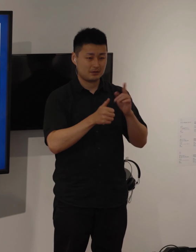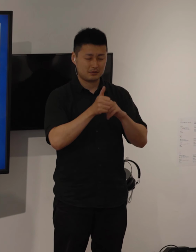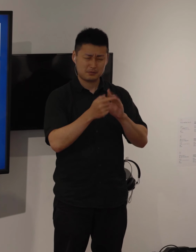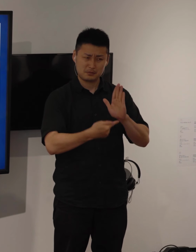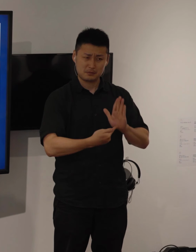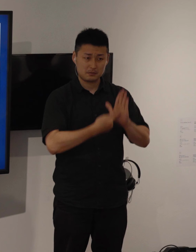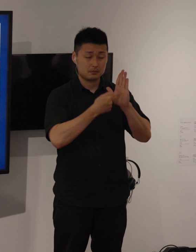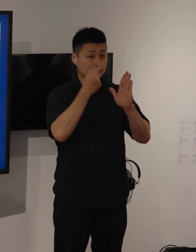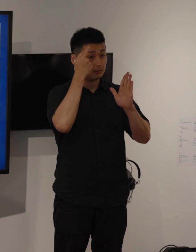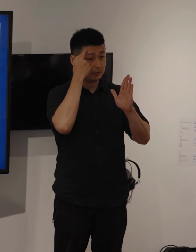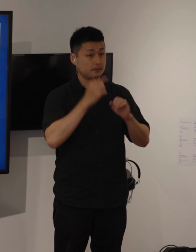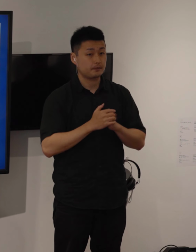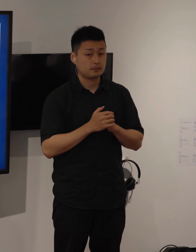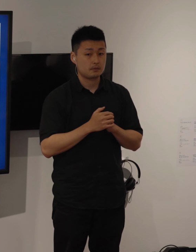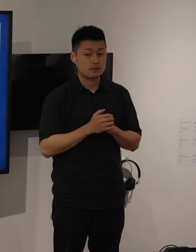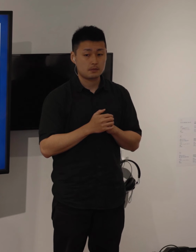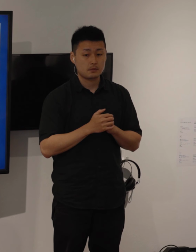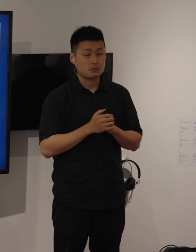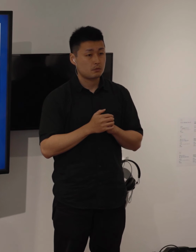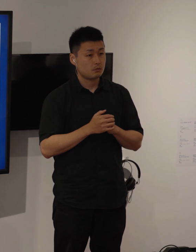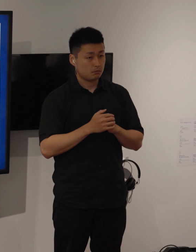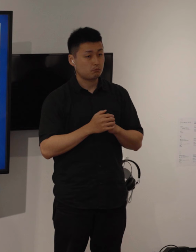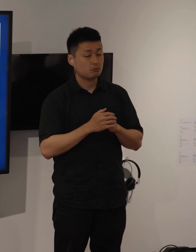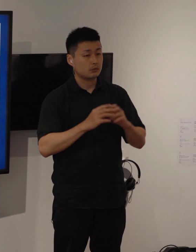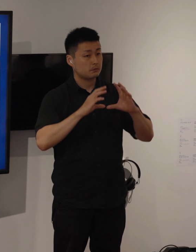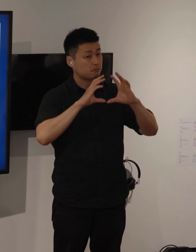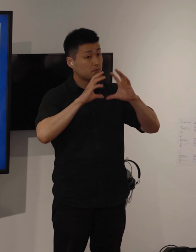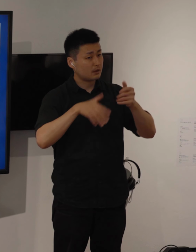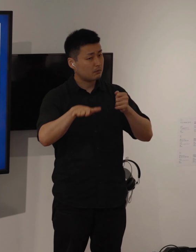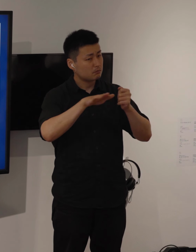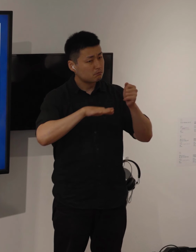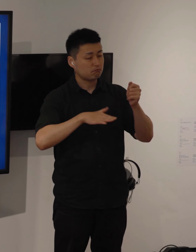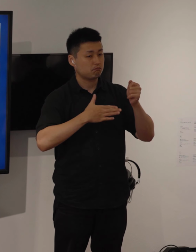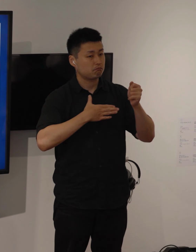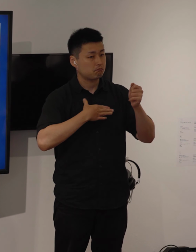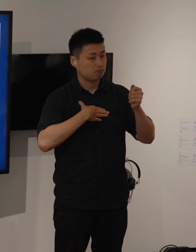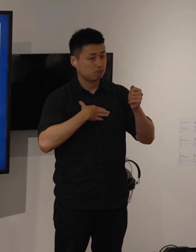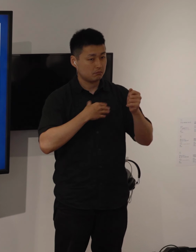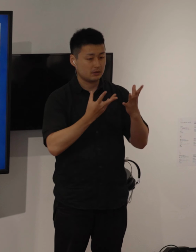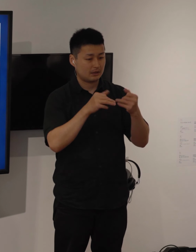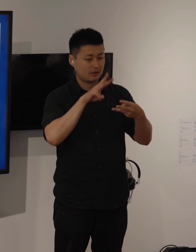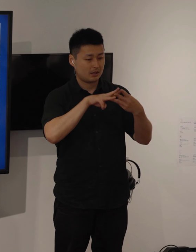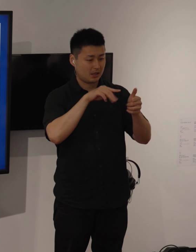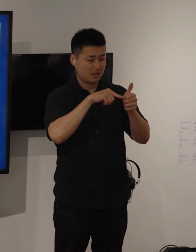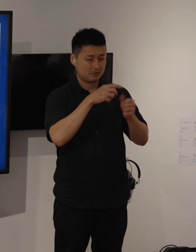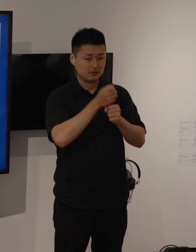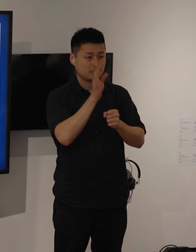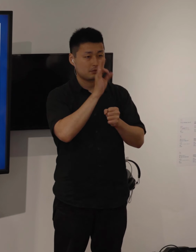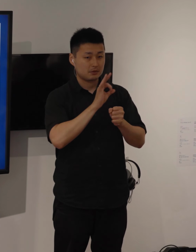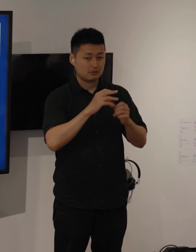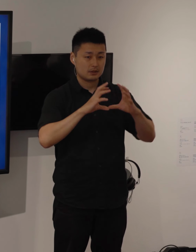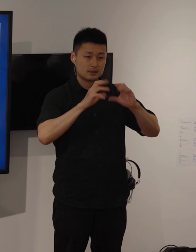world. His work is now in collections all over the world. This was a solo show in New York 2